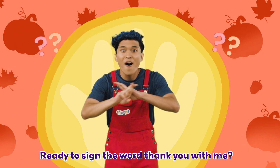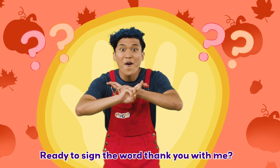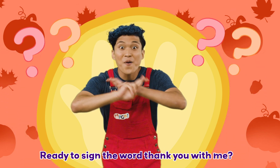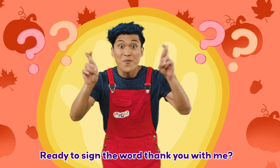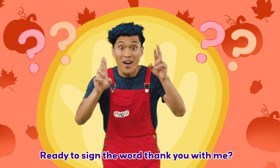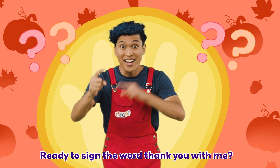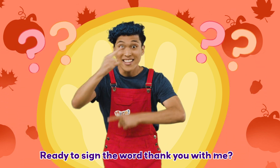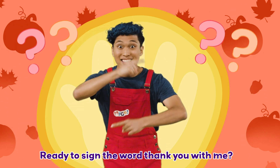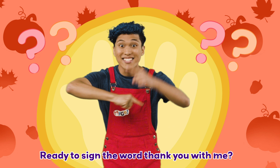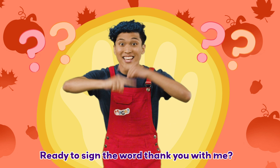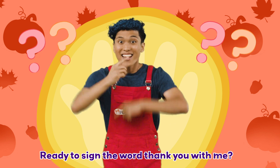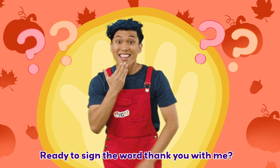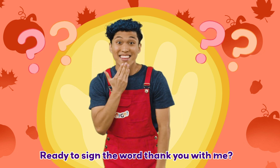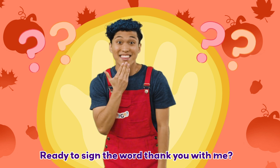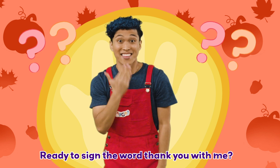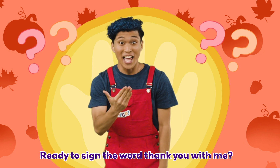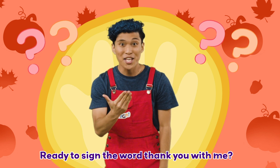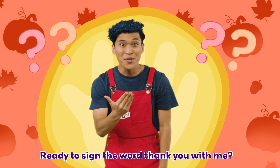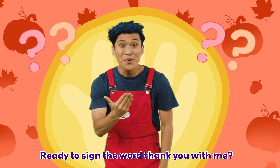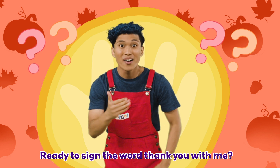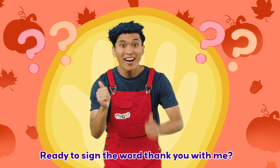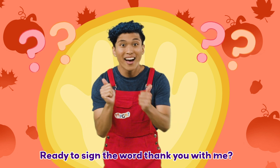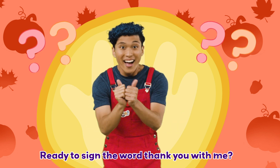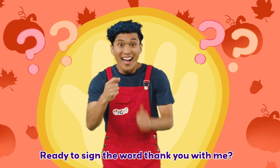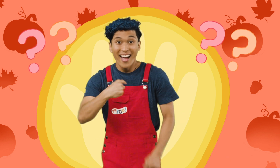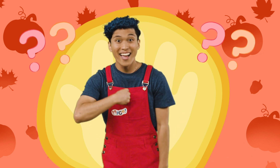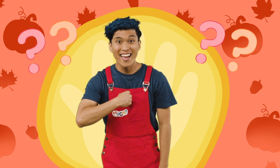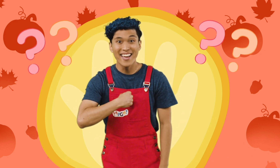Ready to sign the word thank you with me?